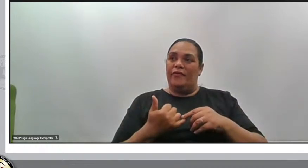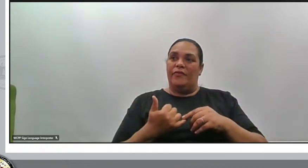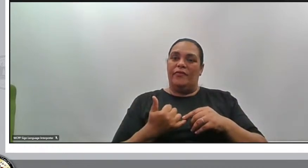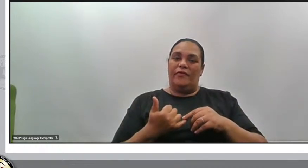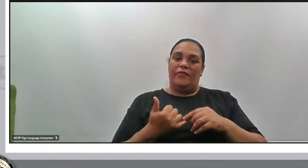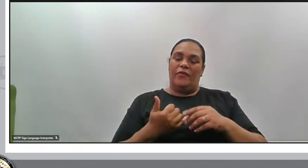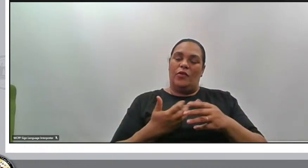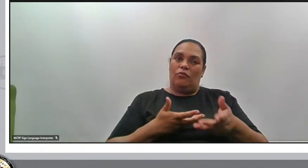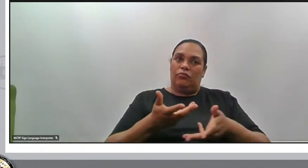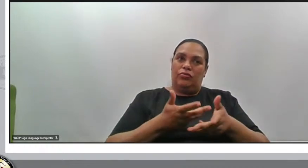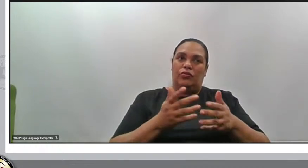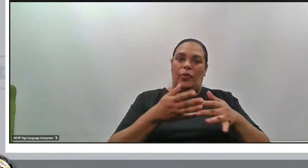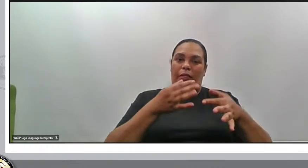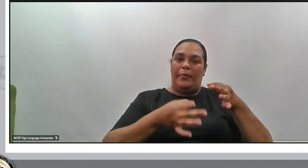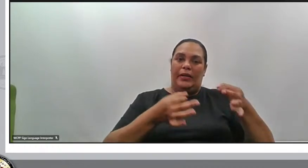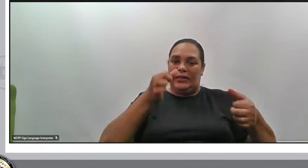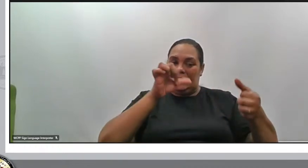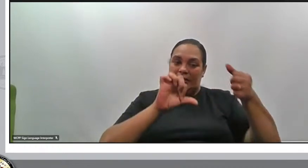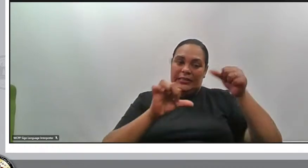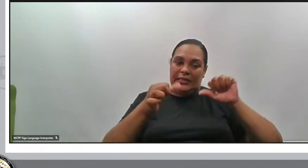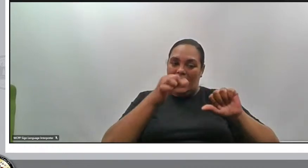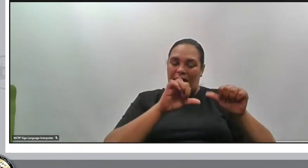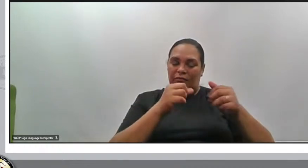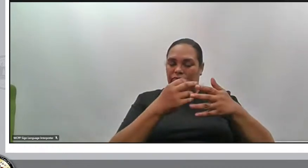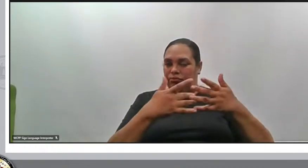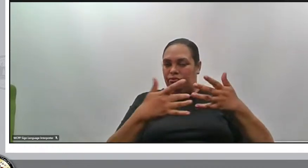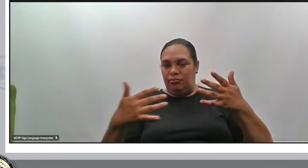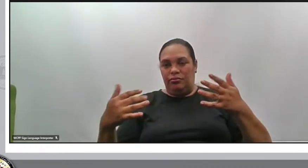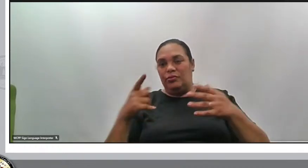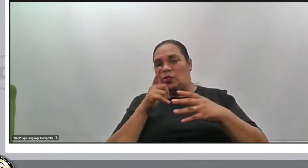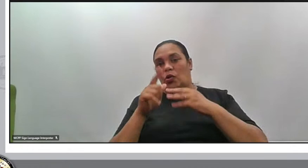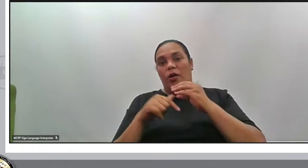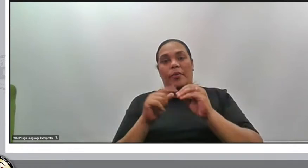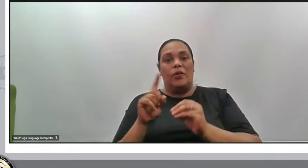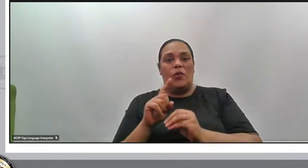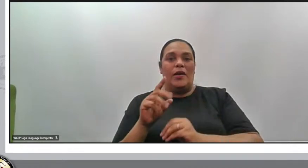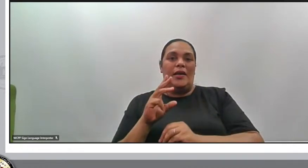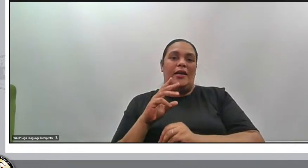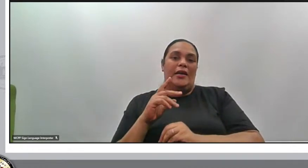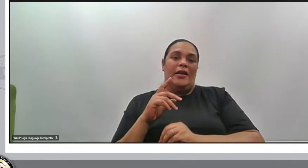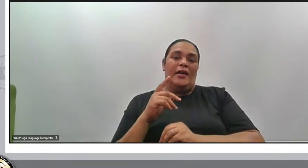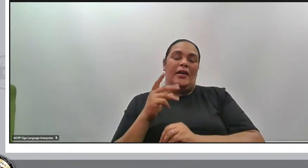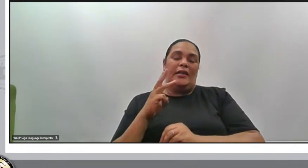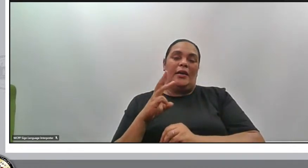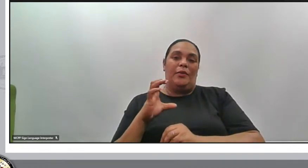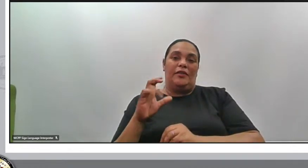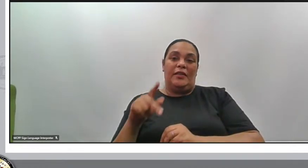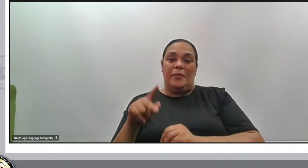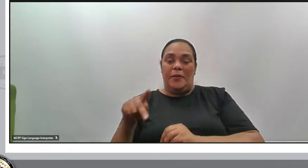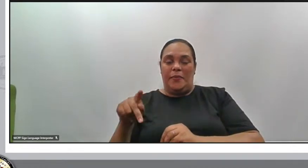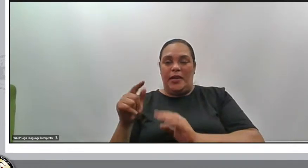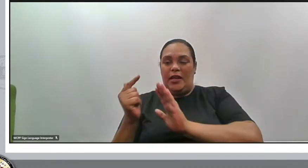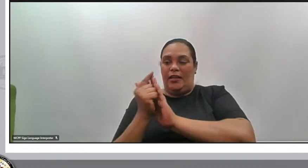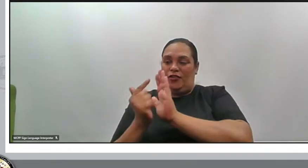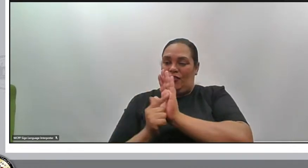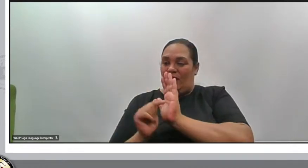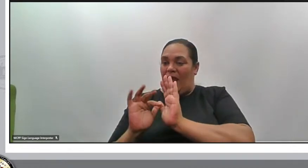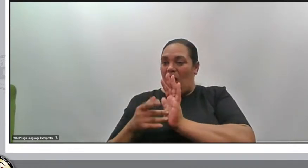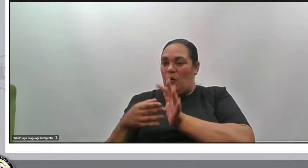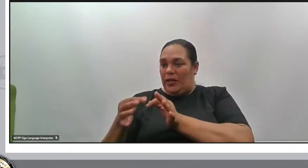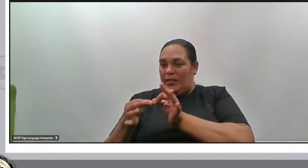sessions with political science students, etc., talking about WCPP, provincial legislatures, how it